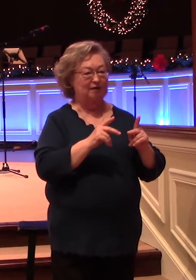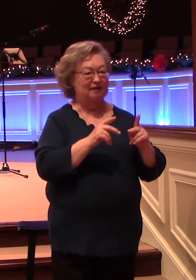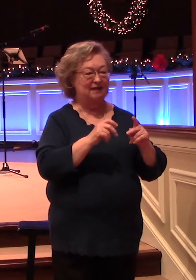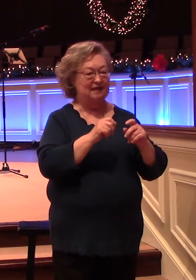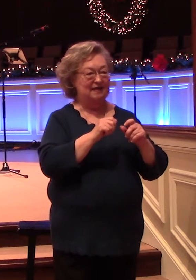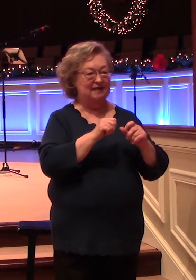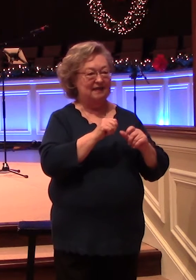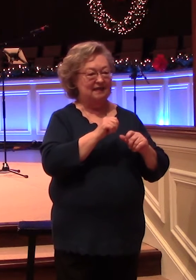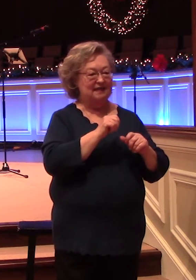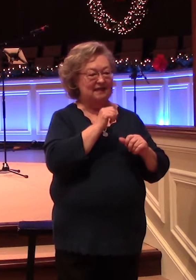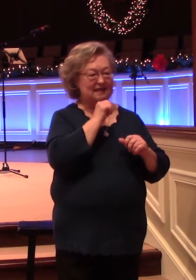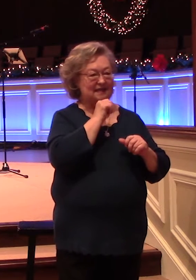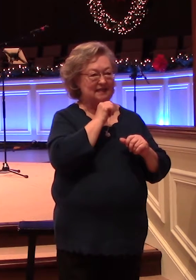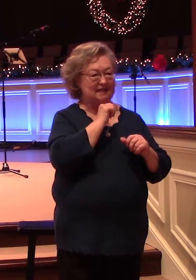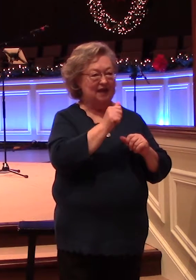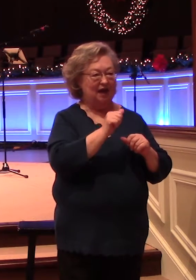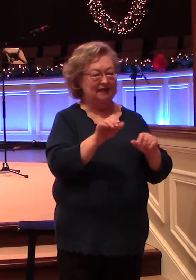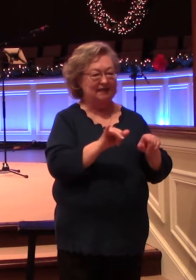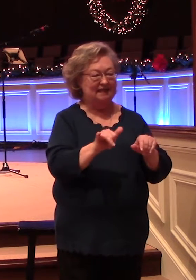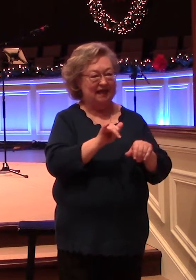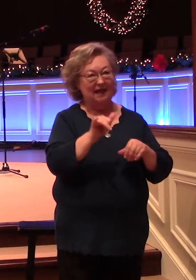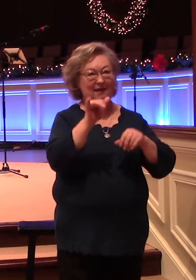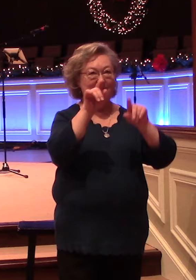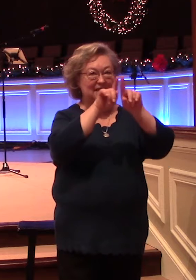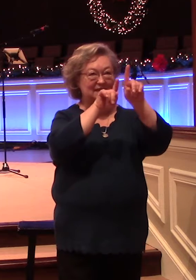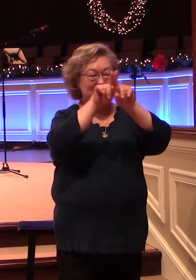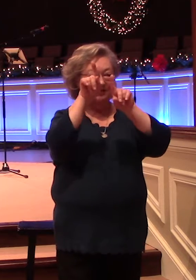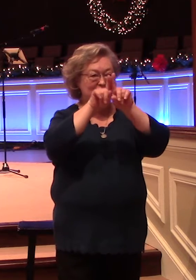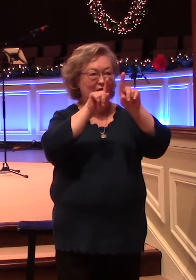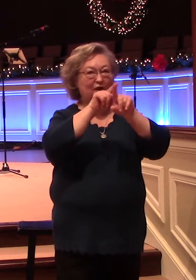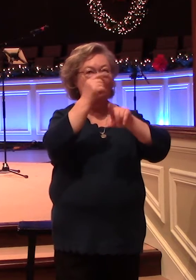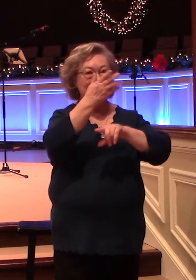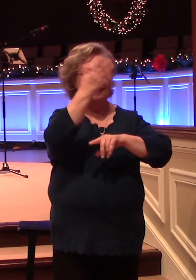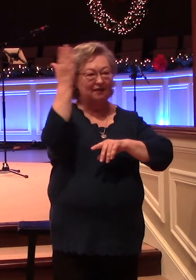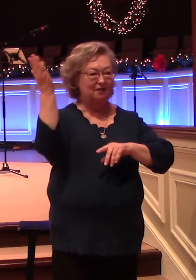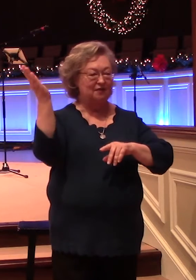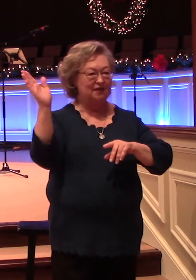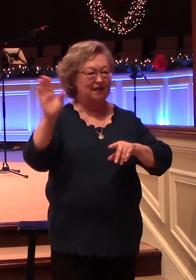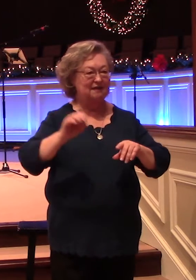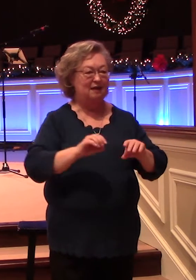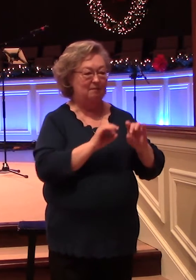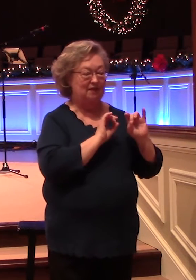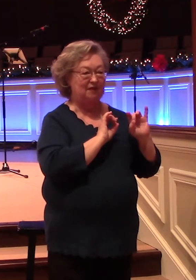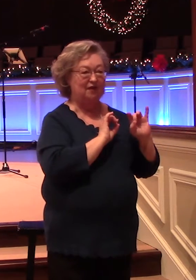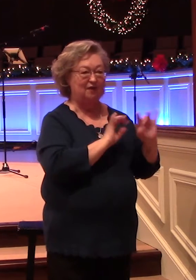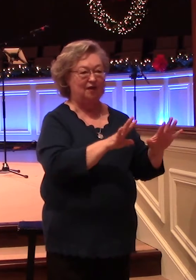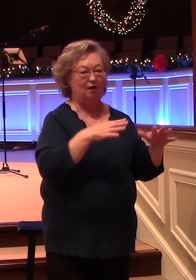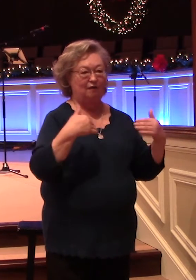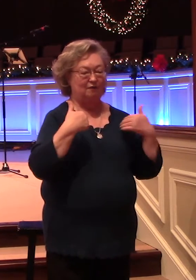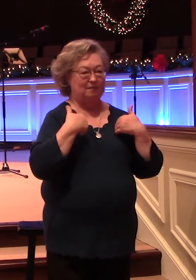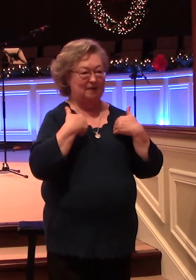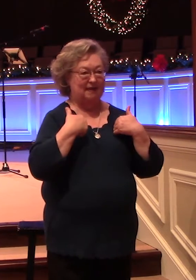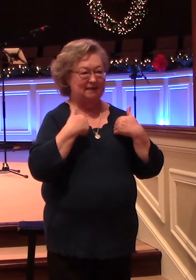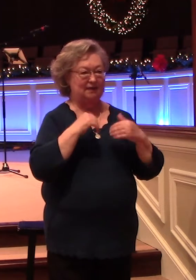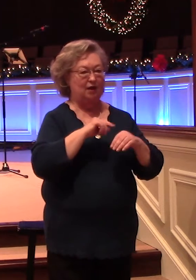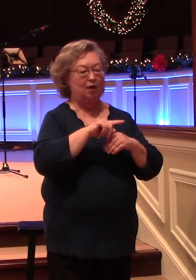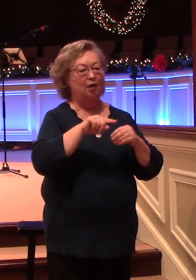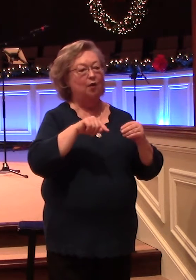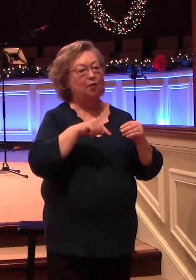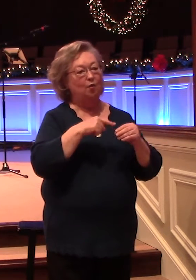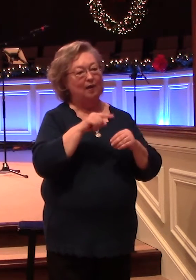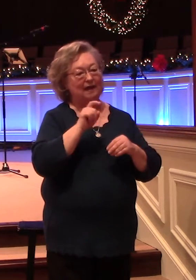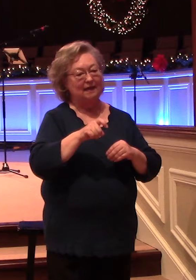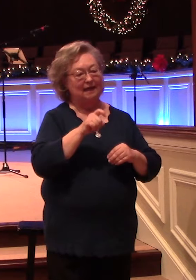showed so sharp a wisdom when they spoke, not of one's duty towards humanity, but one's duty towards